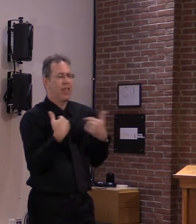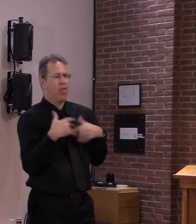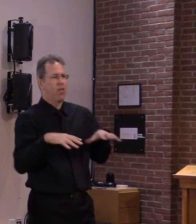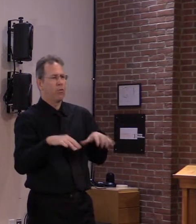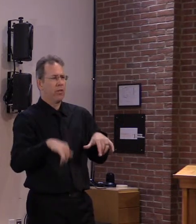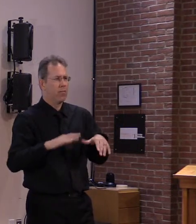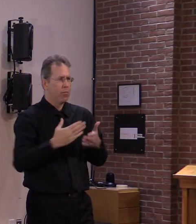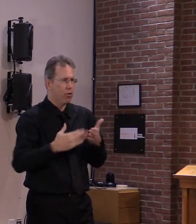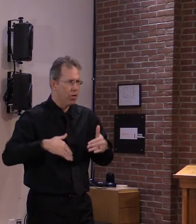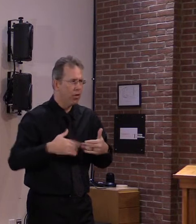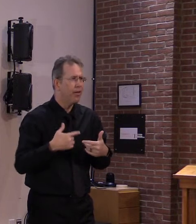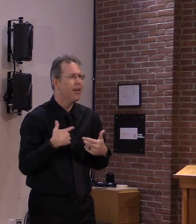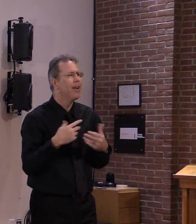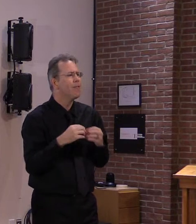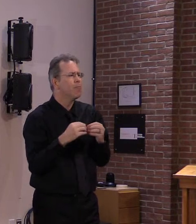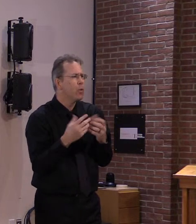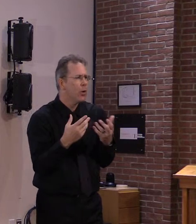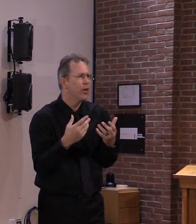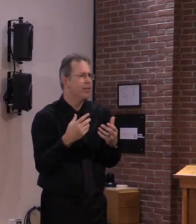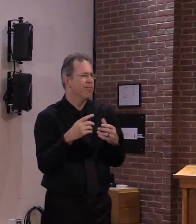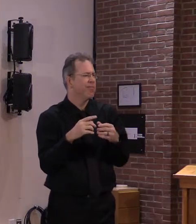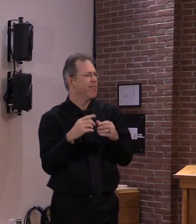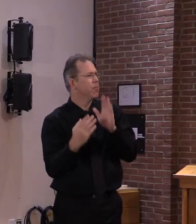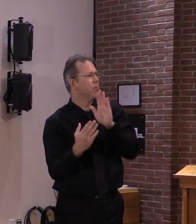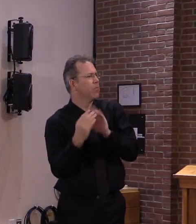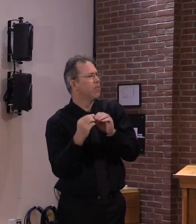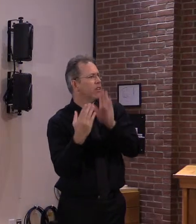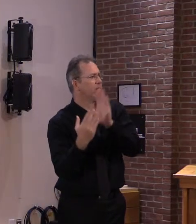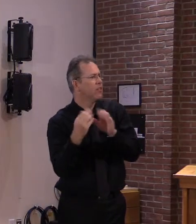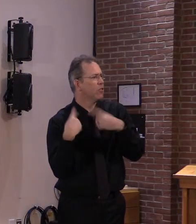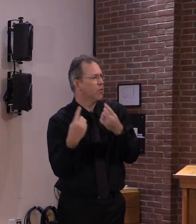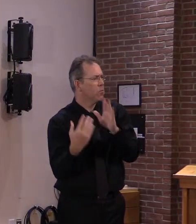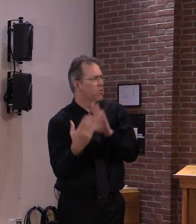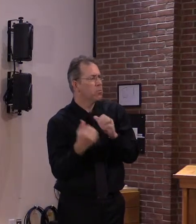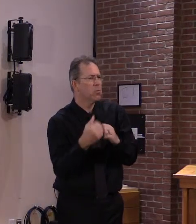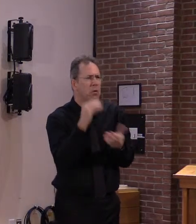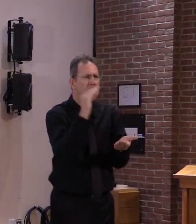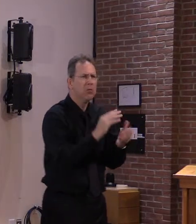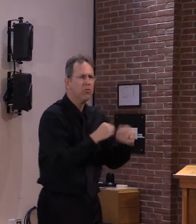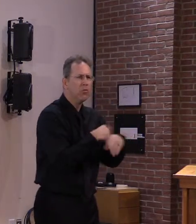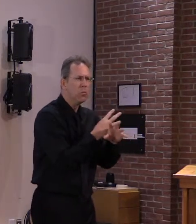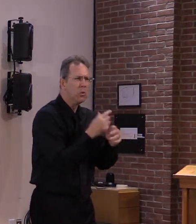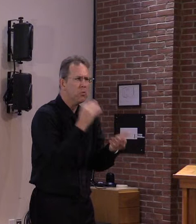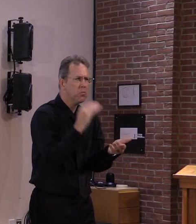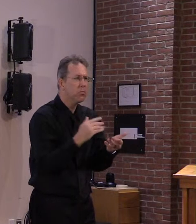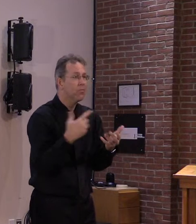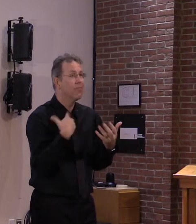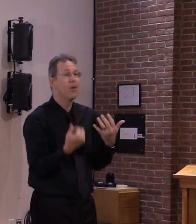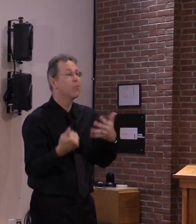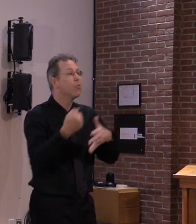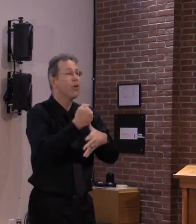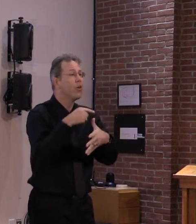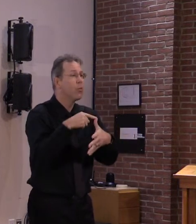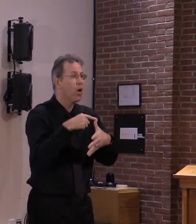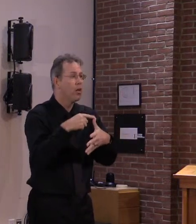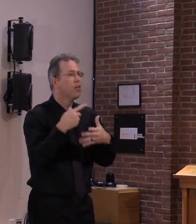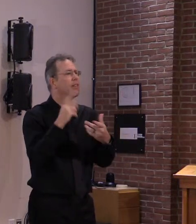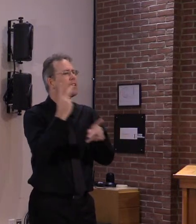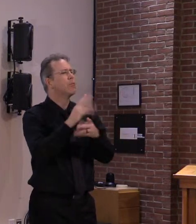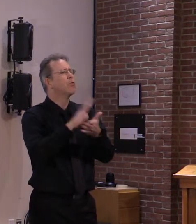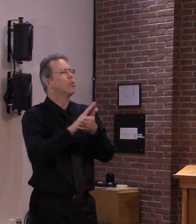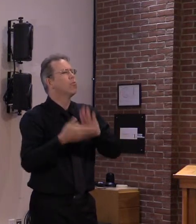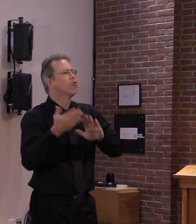Good morning. I actually have another question about the long-term care facility outbreaks as well. There was some really helpful data that on Tuesday that broke it down